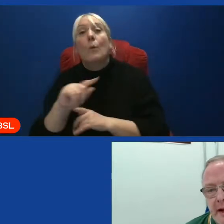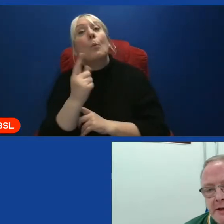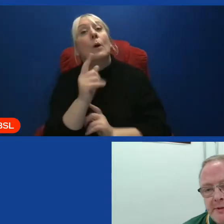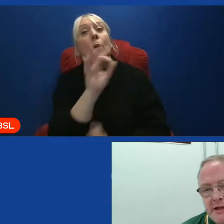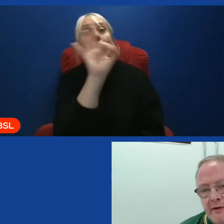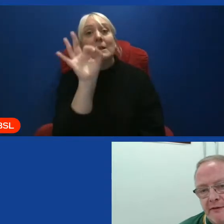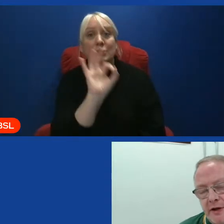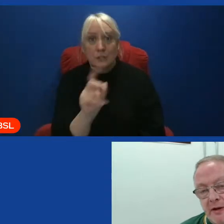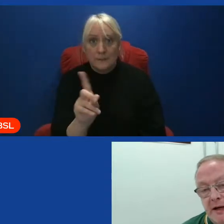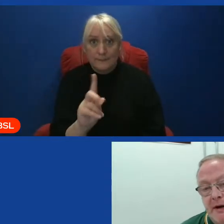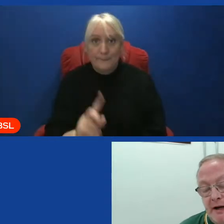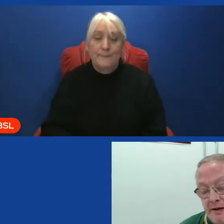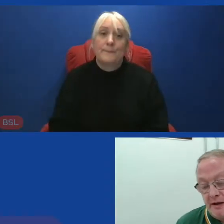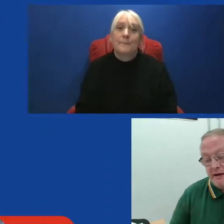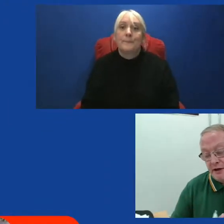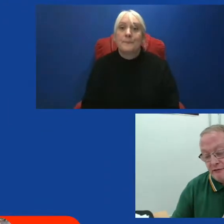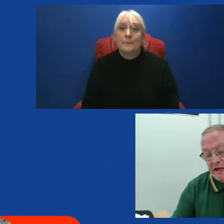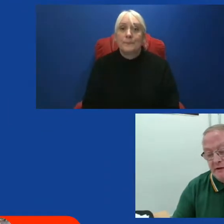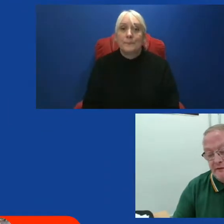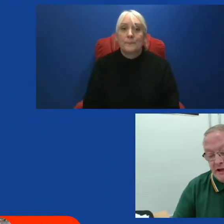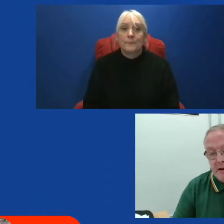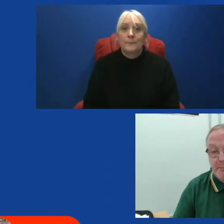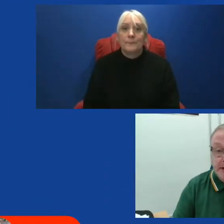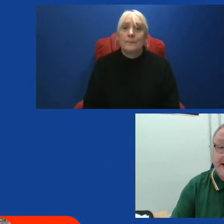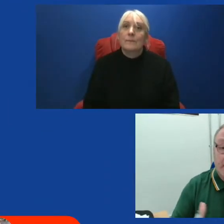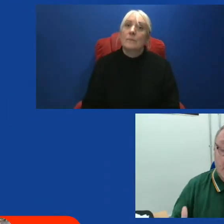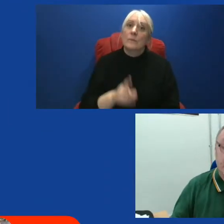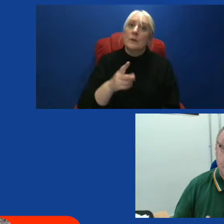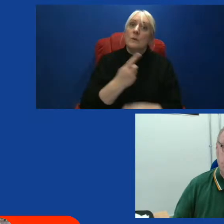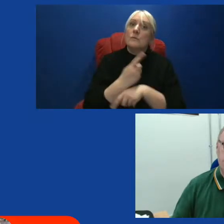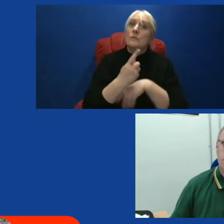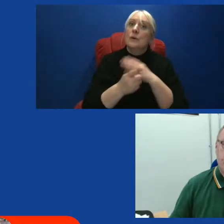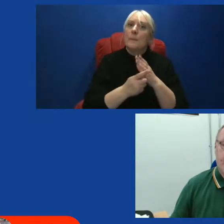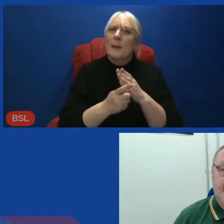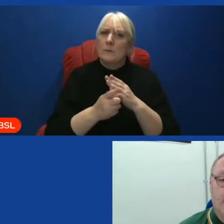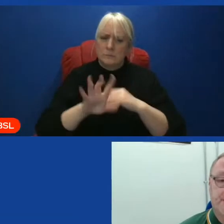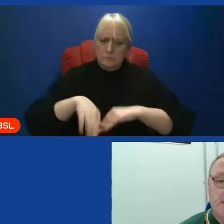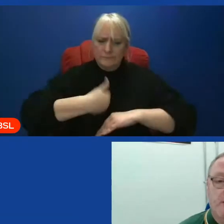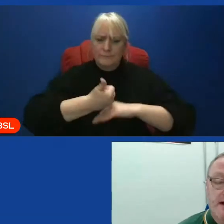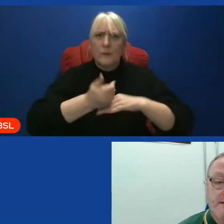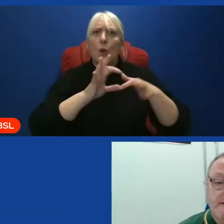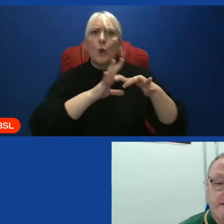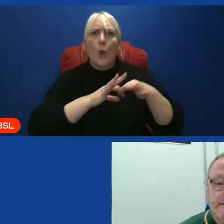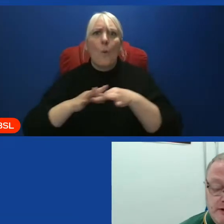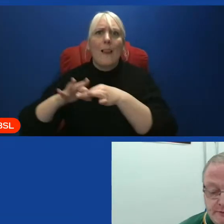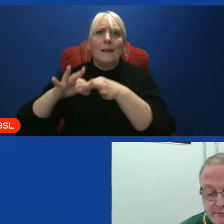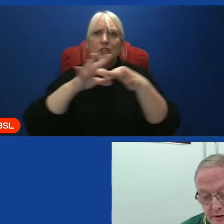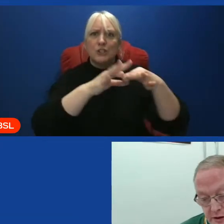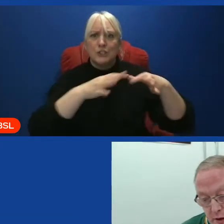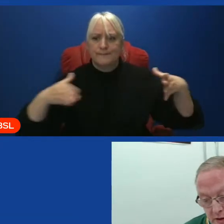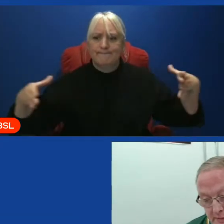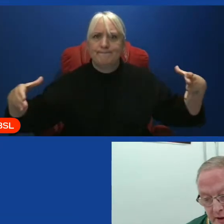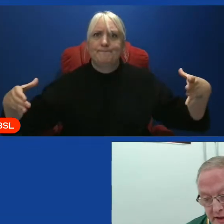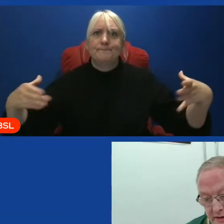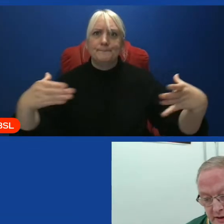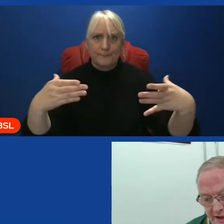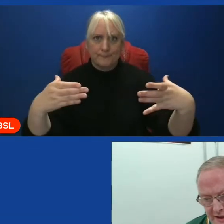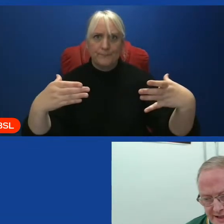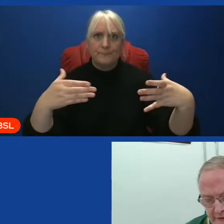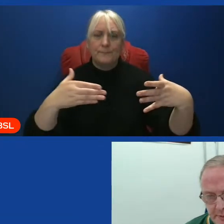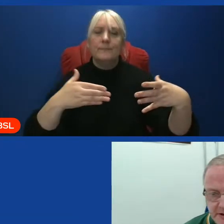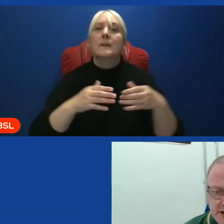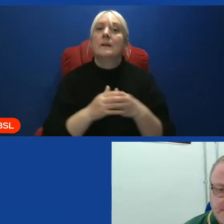in, and specifically for you, Kim. You raised the fact about building that coalition, and also you've told us about